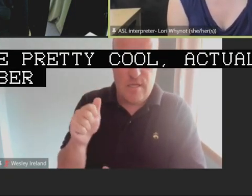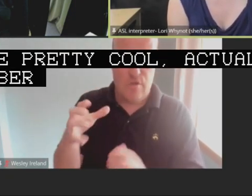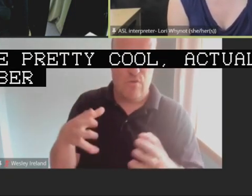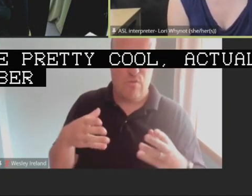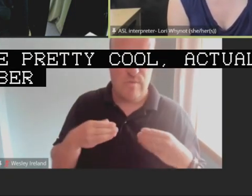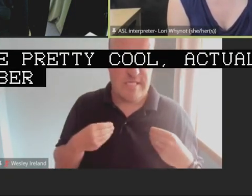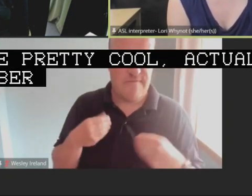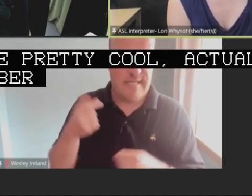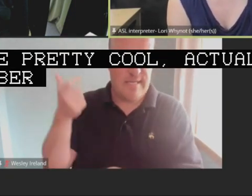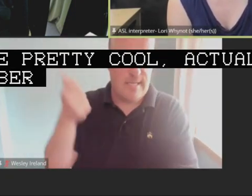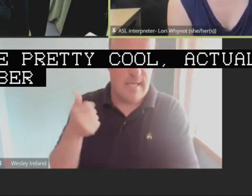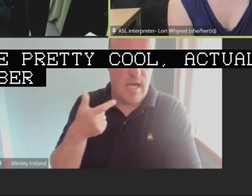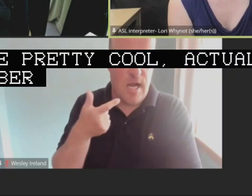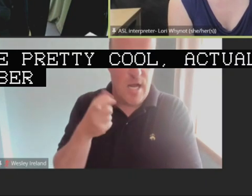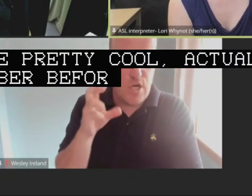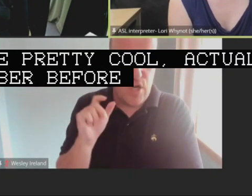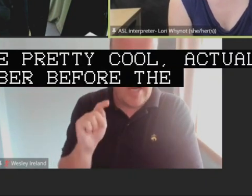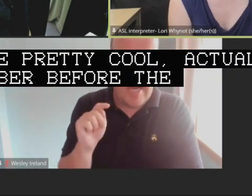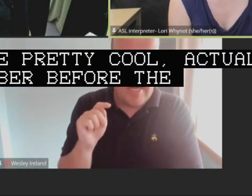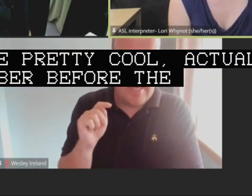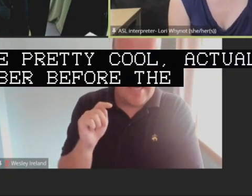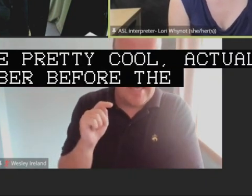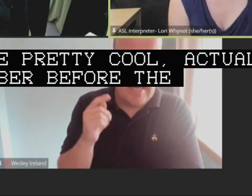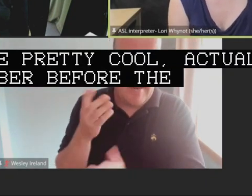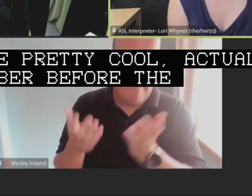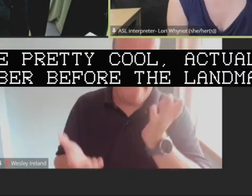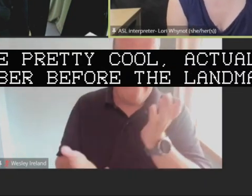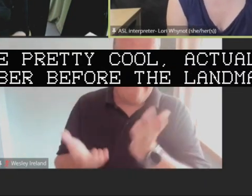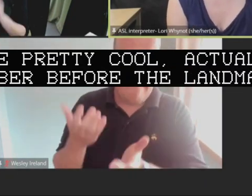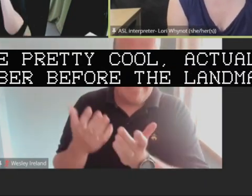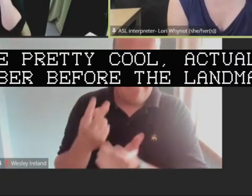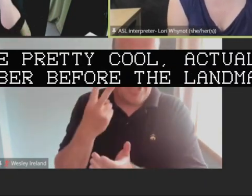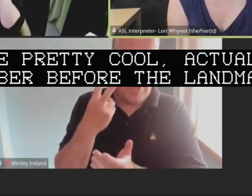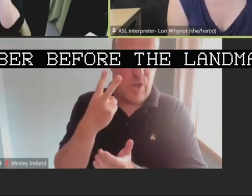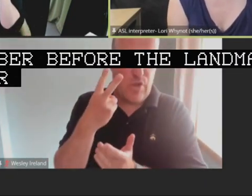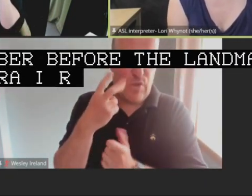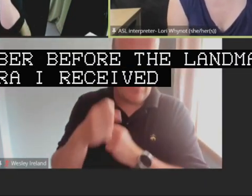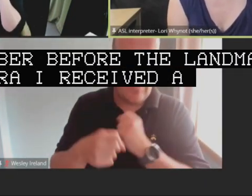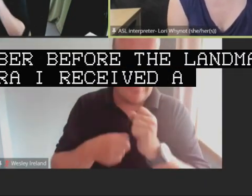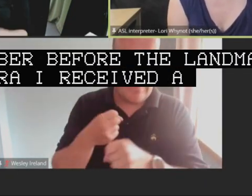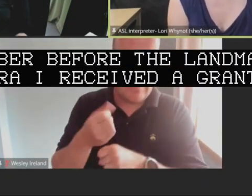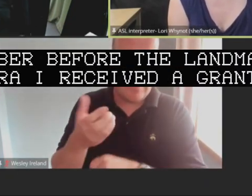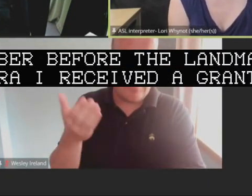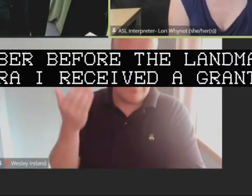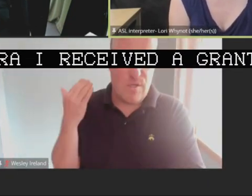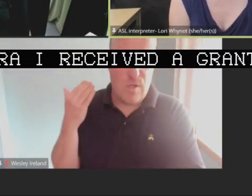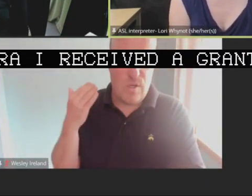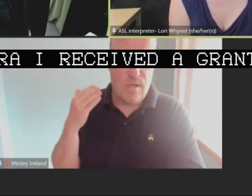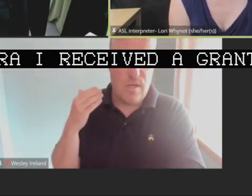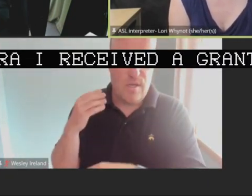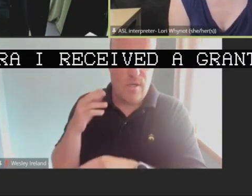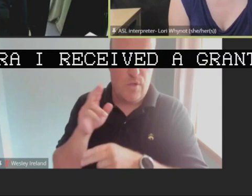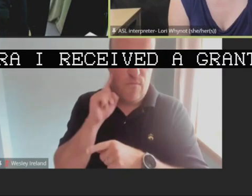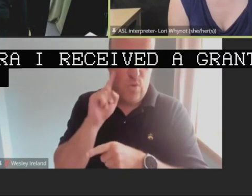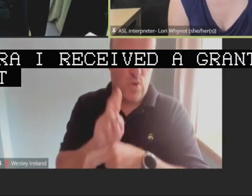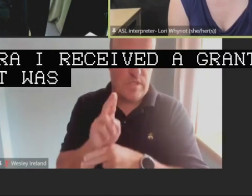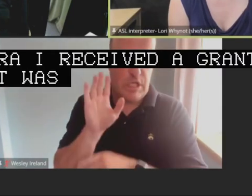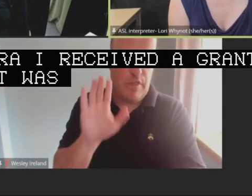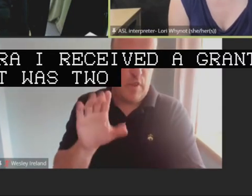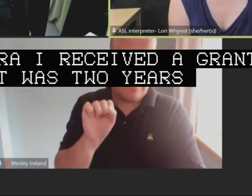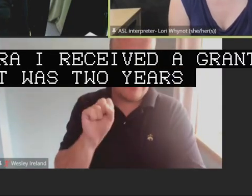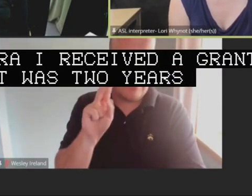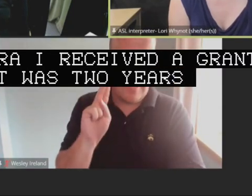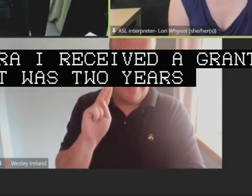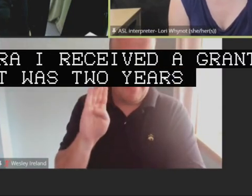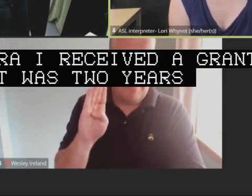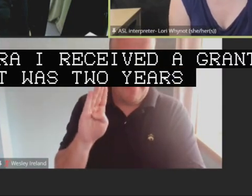Orchestra had received a grant. I think it was 2 years ago. They